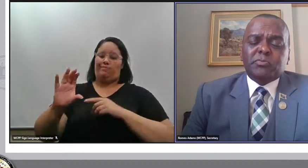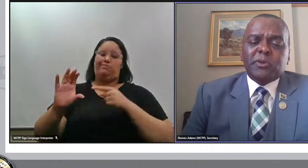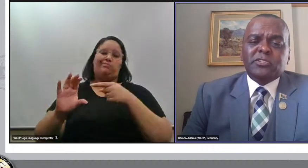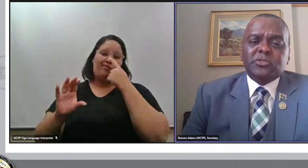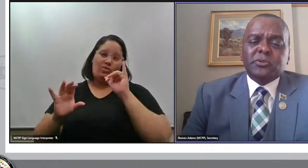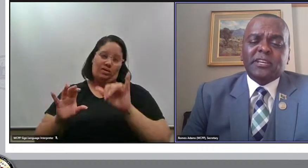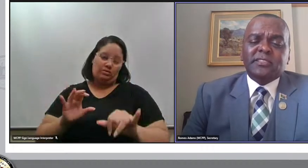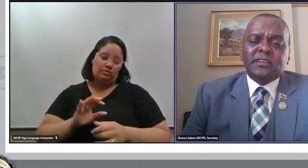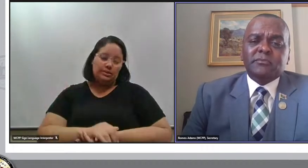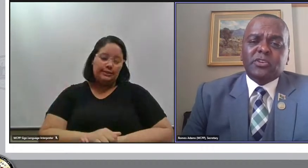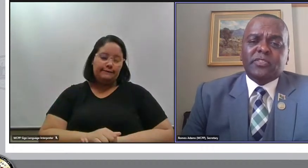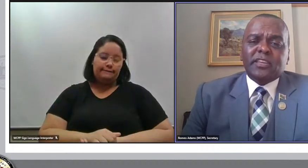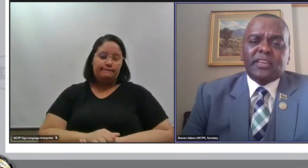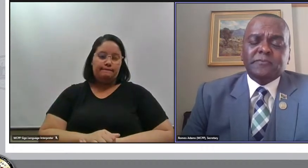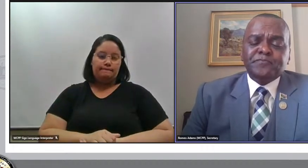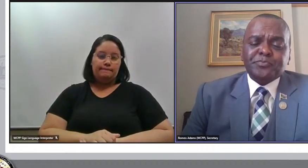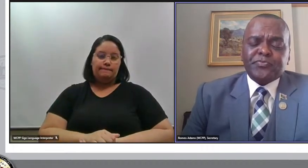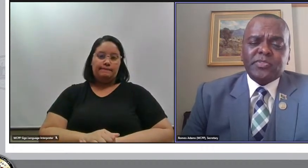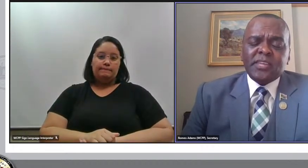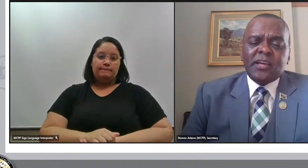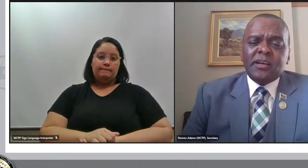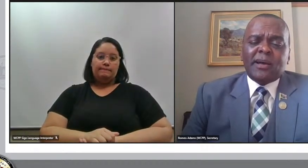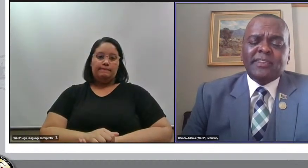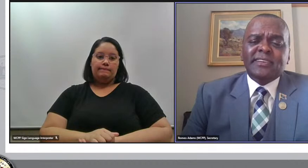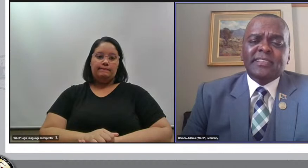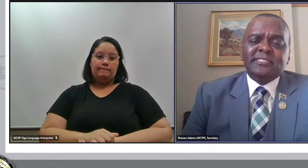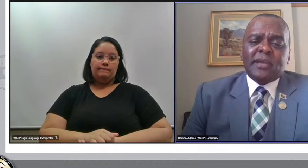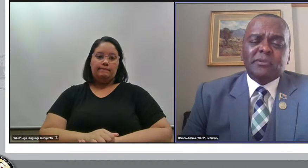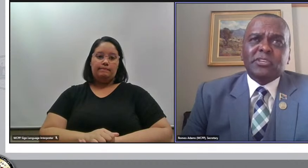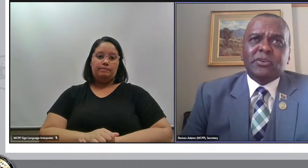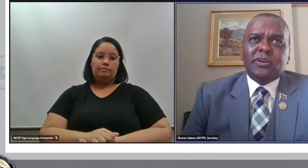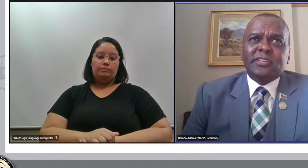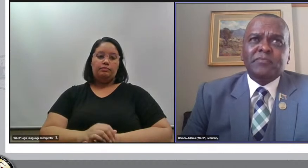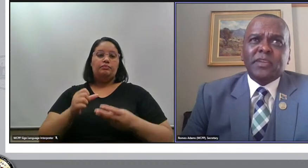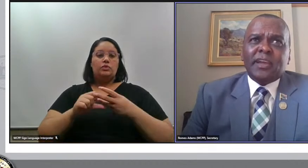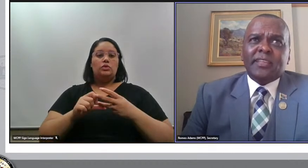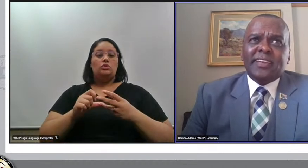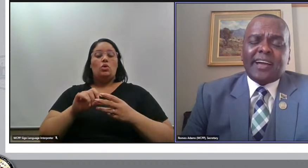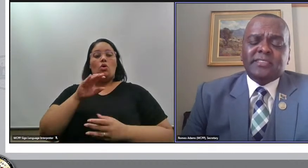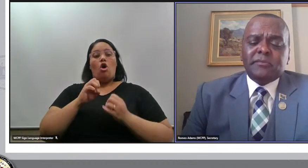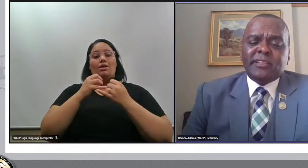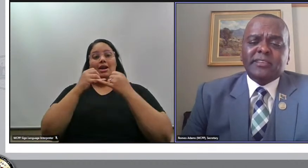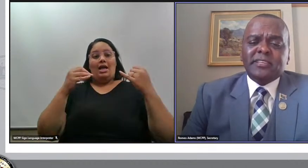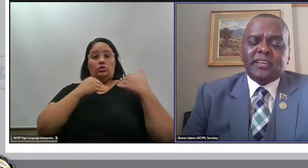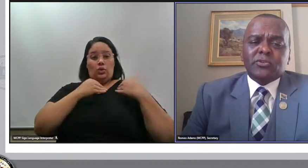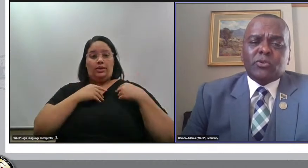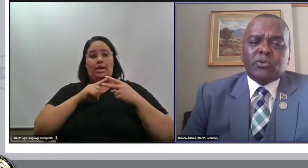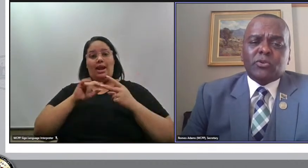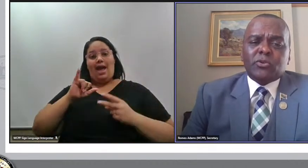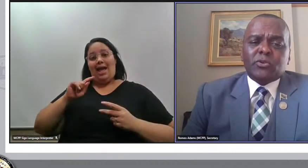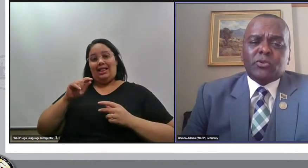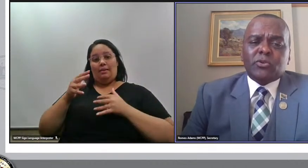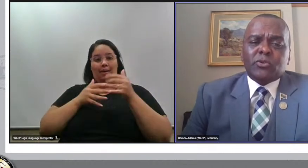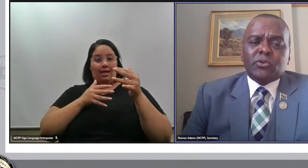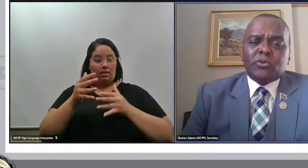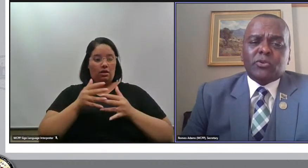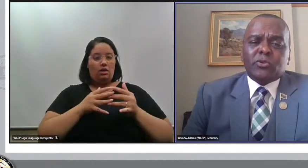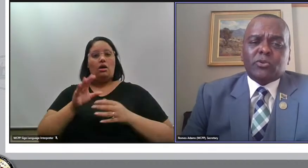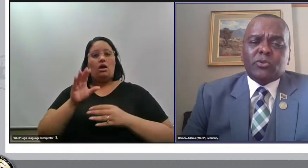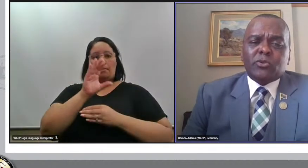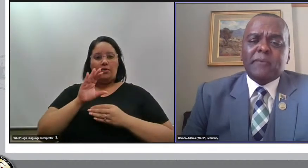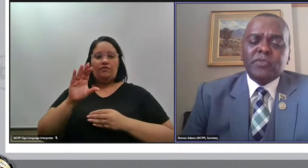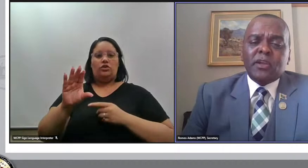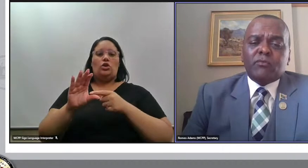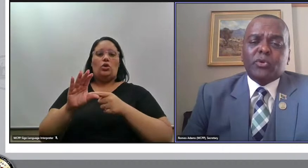also it speaks to, in terms of the under the cybersecurity and the IT matters, is also a provision for